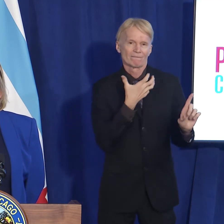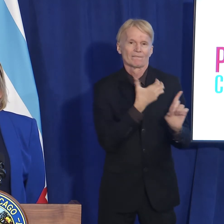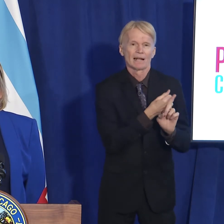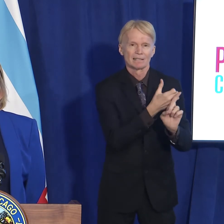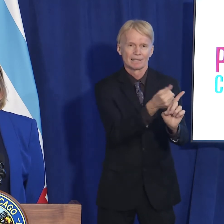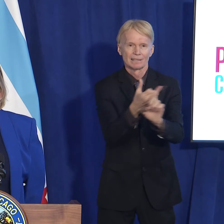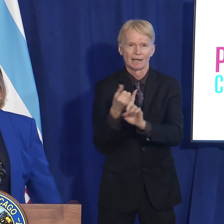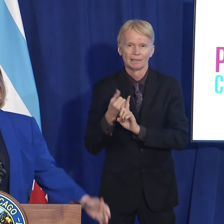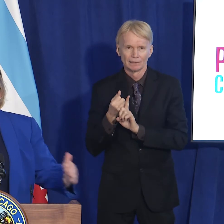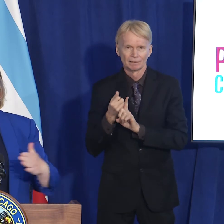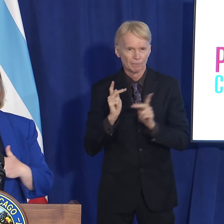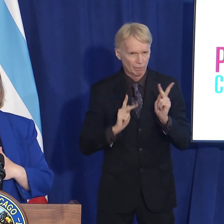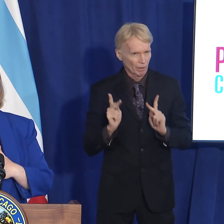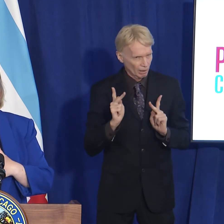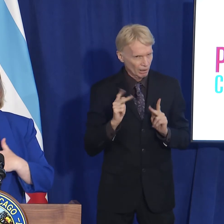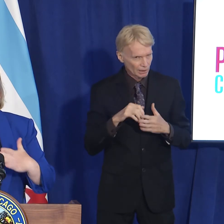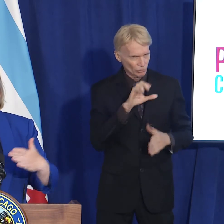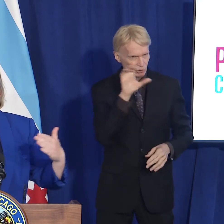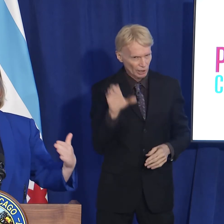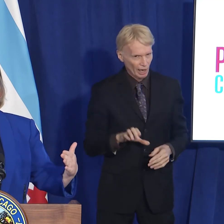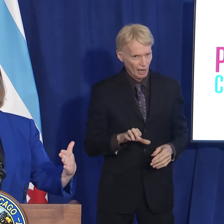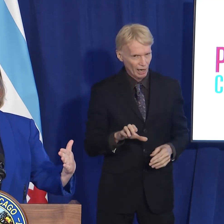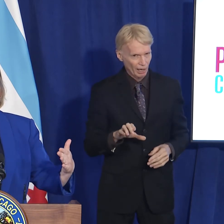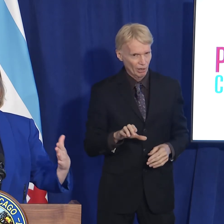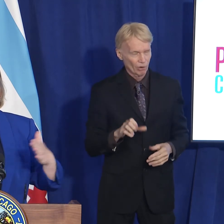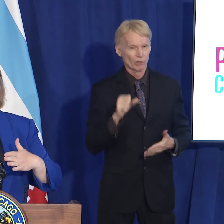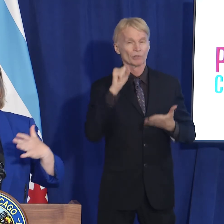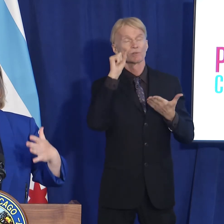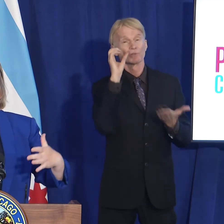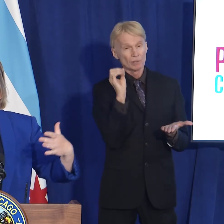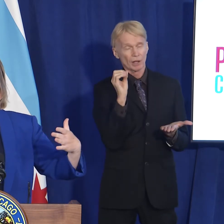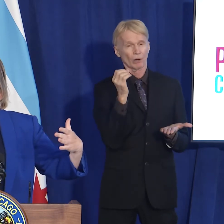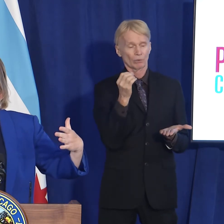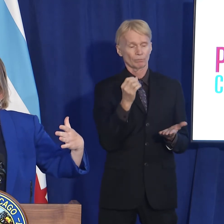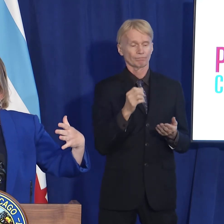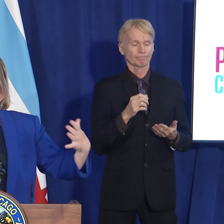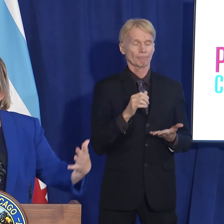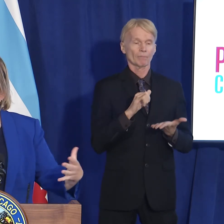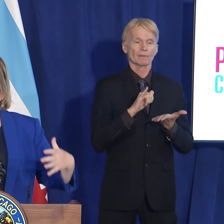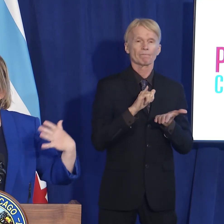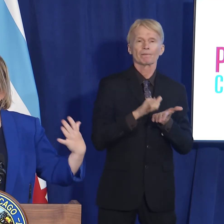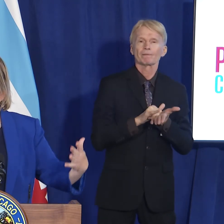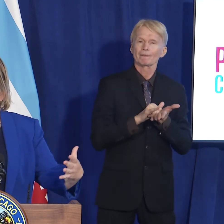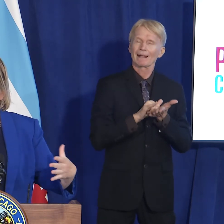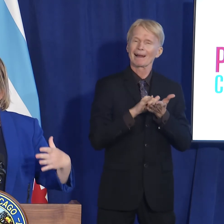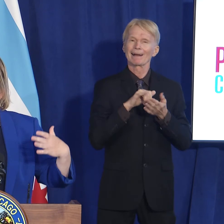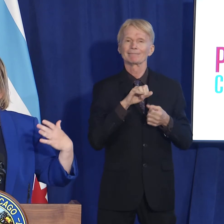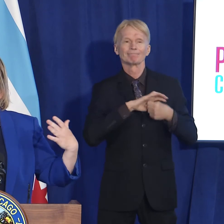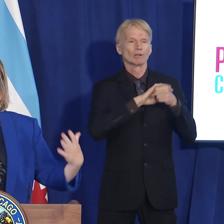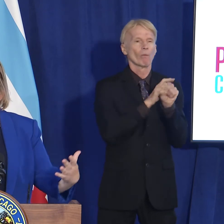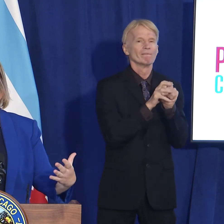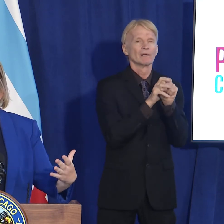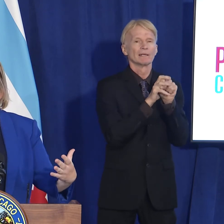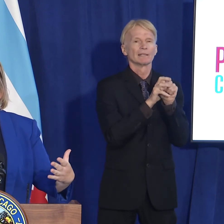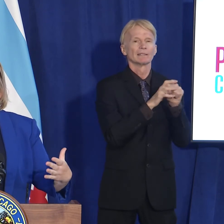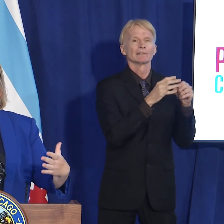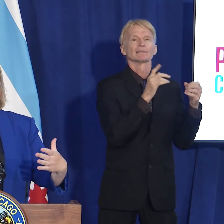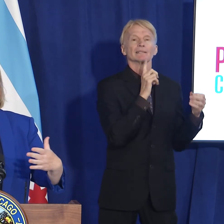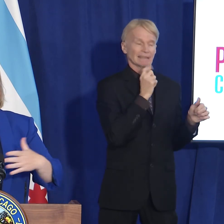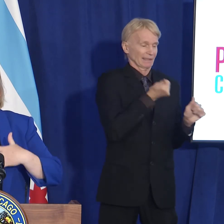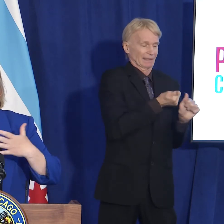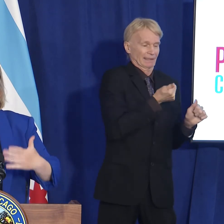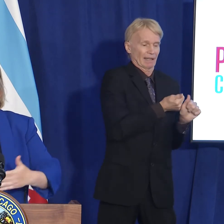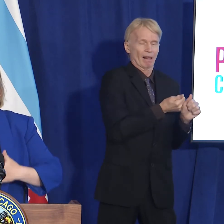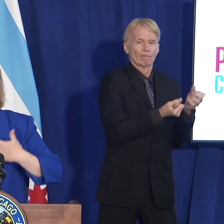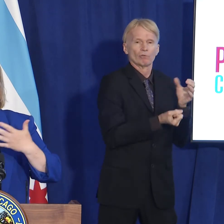way I really think about this is that all of the variants, this is really the virus, the pathogen evolving.